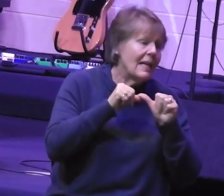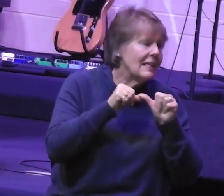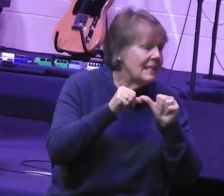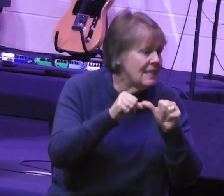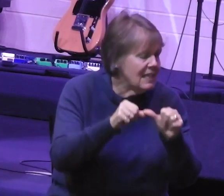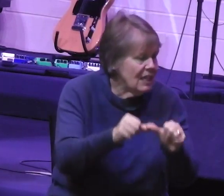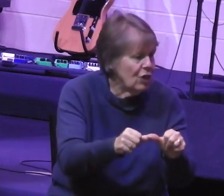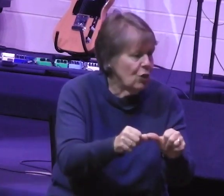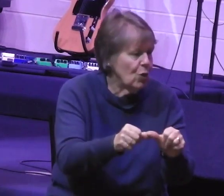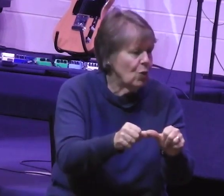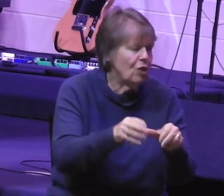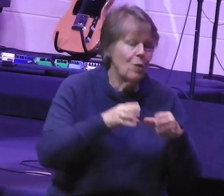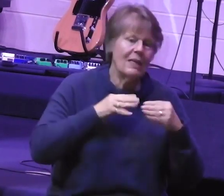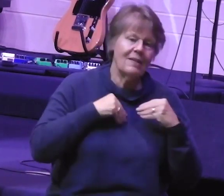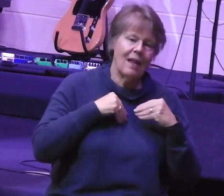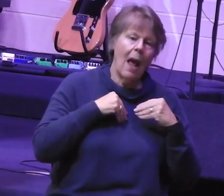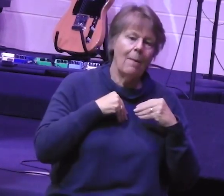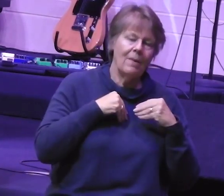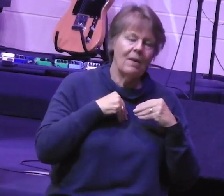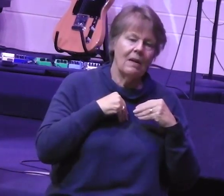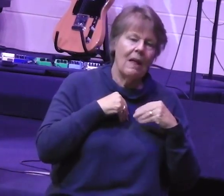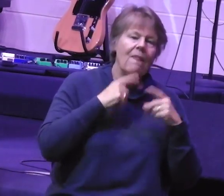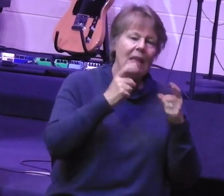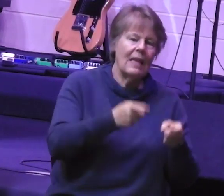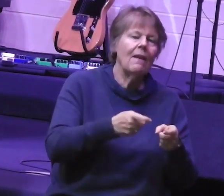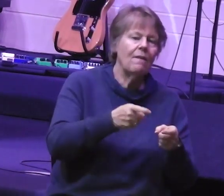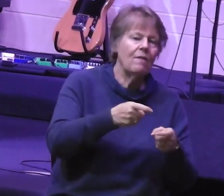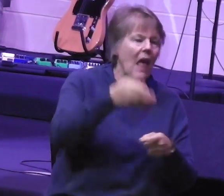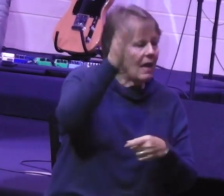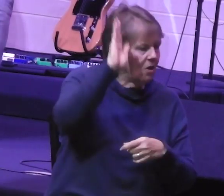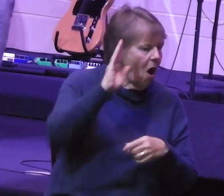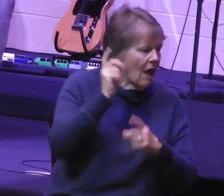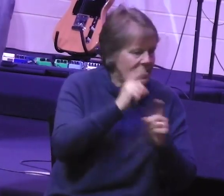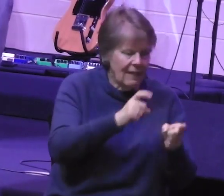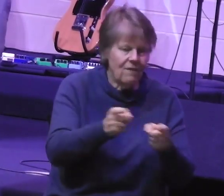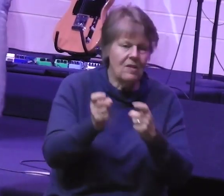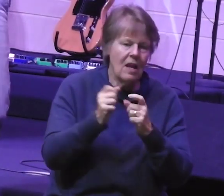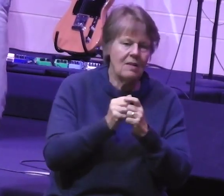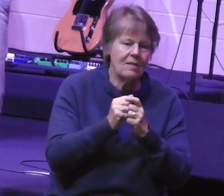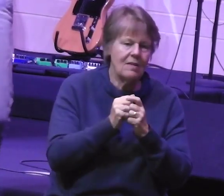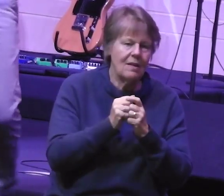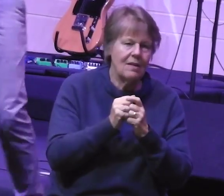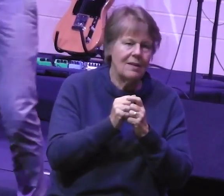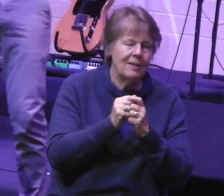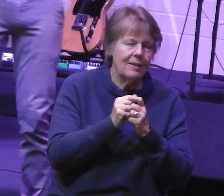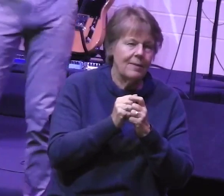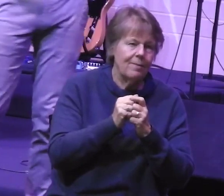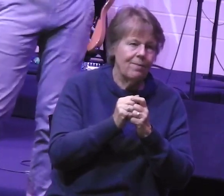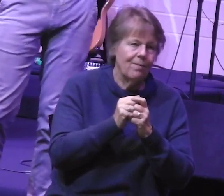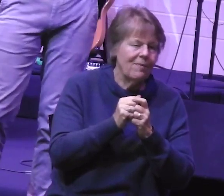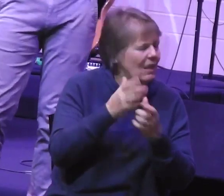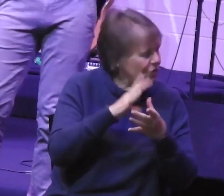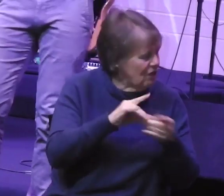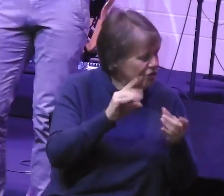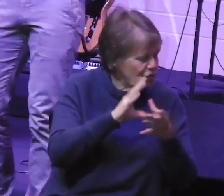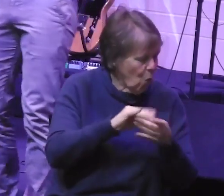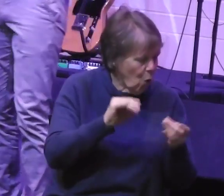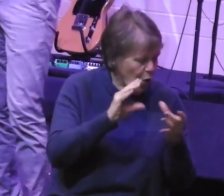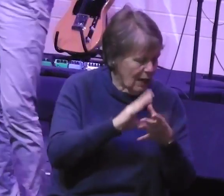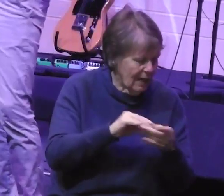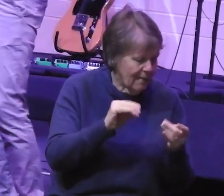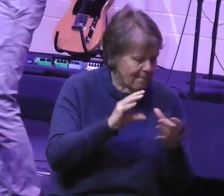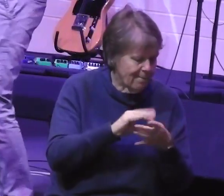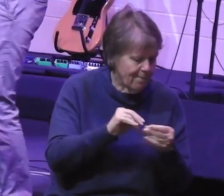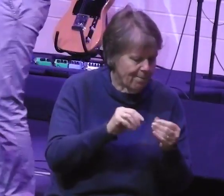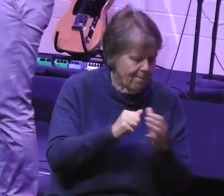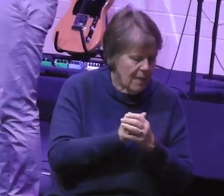us. There's a story, I don't remember exactly where it came from, but I'm telling it as I remember it, of some